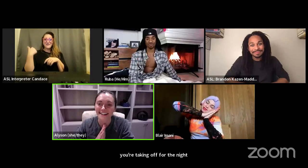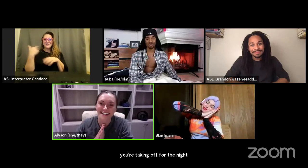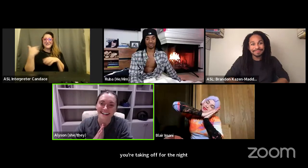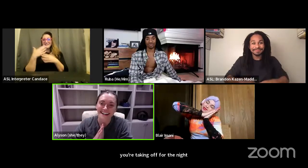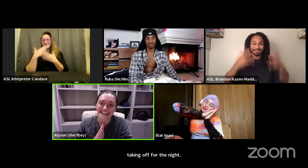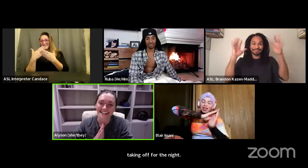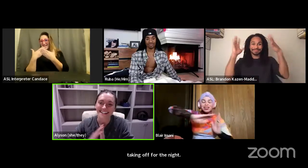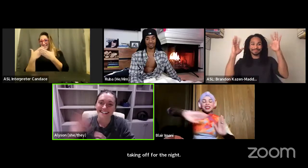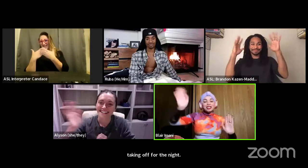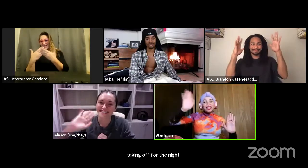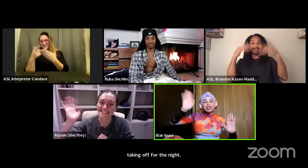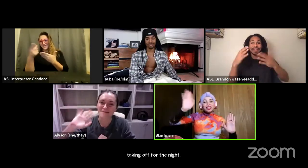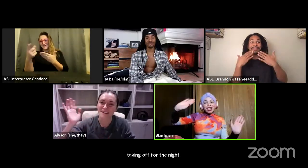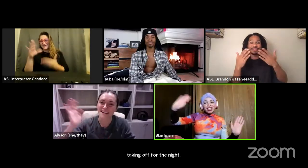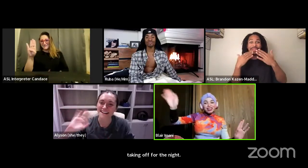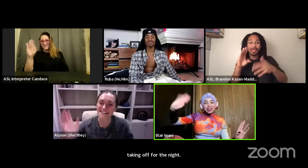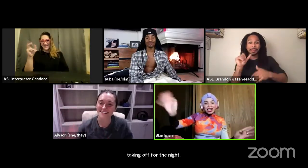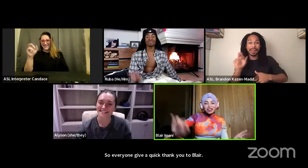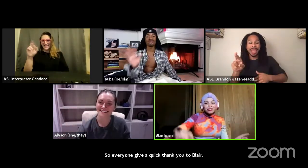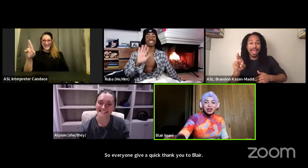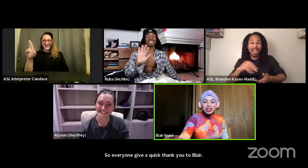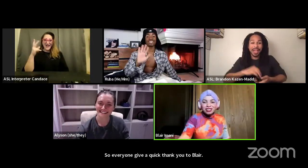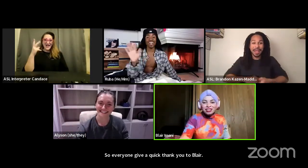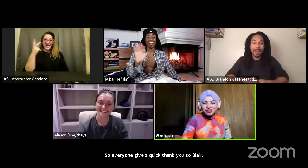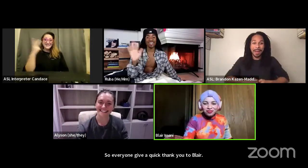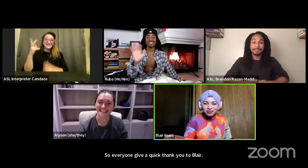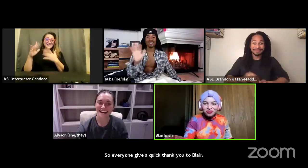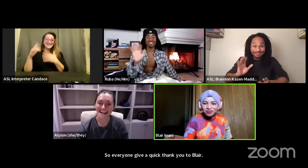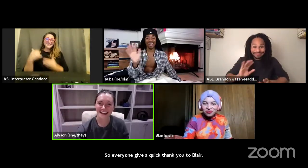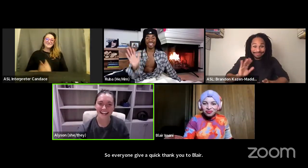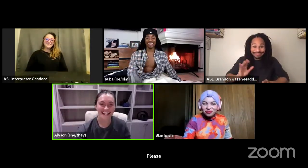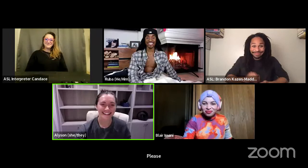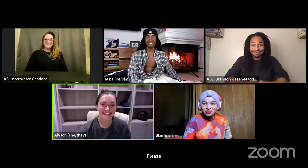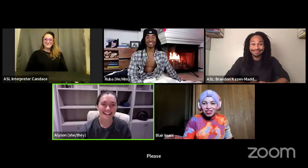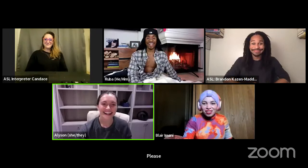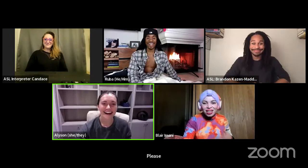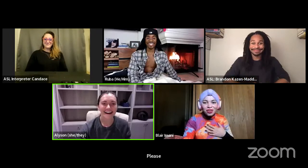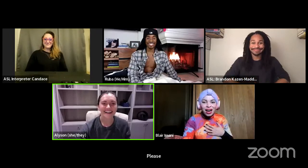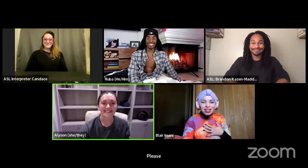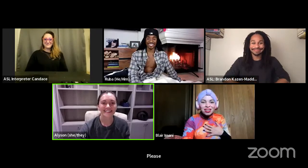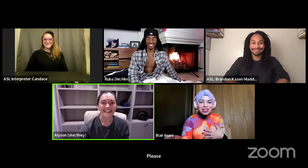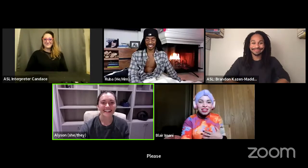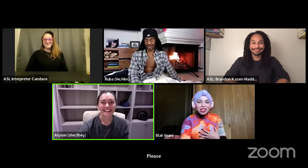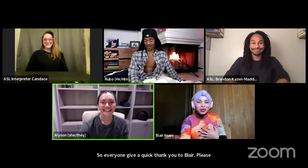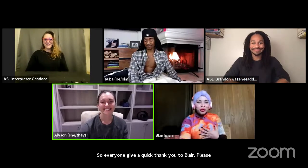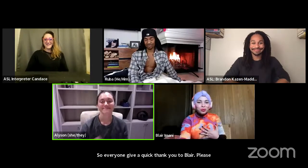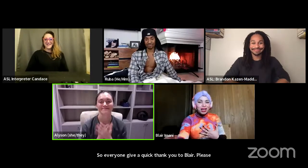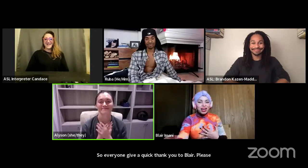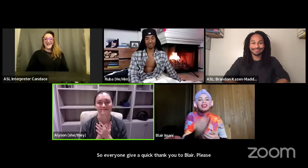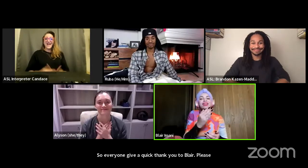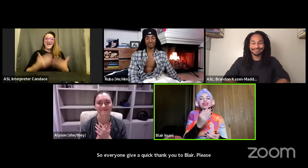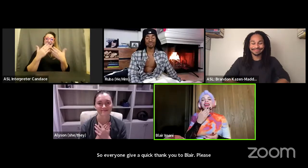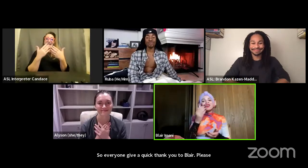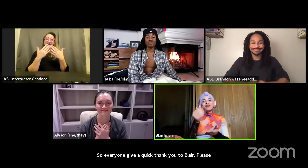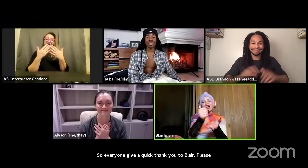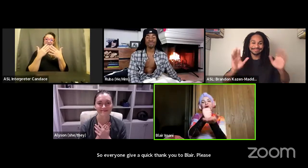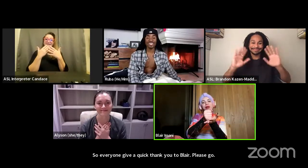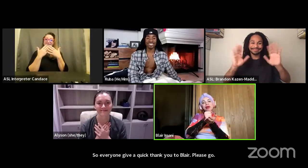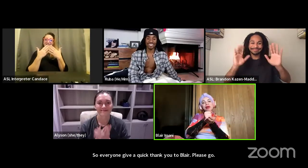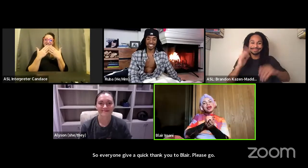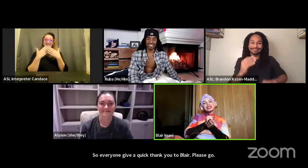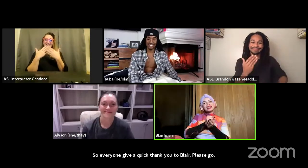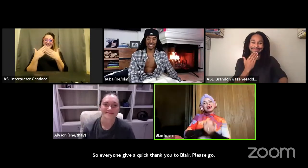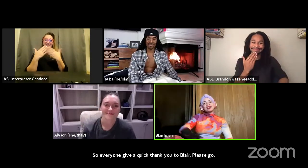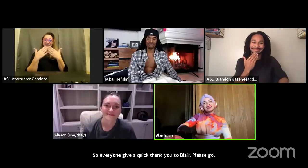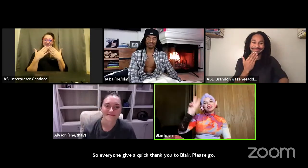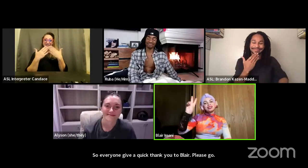Blair. I'll see you on the internet. Good night, everyone. Good night. Thank you, Allison. Thank you, Ruba. Thank you for